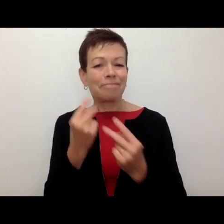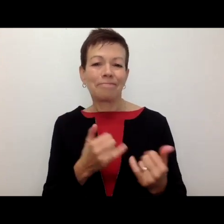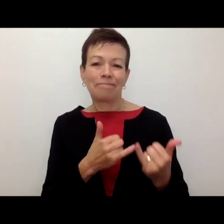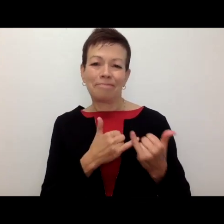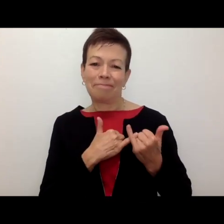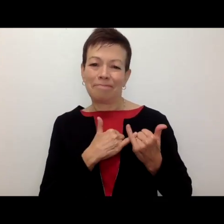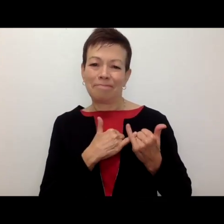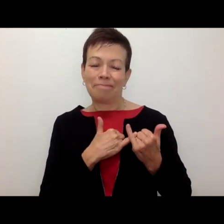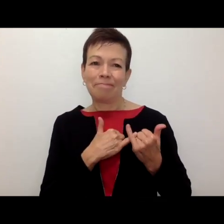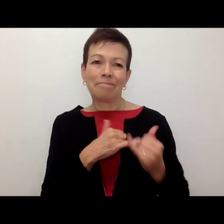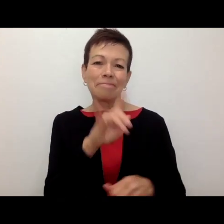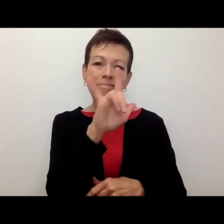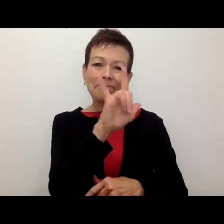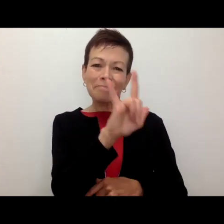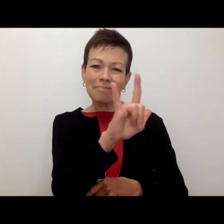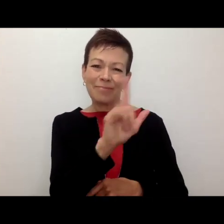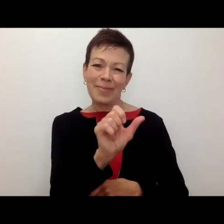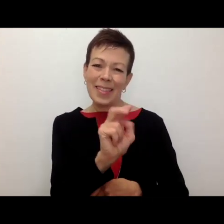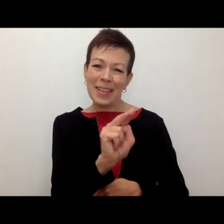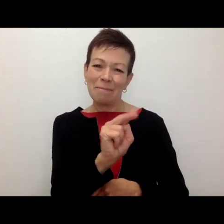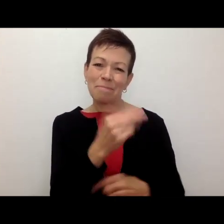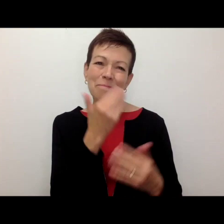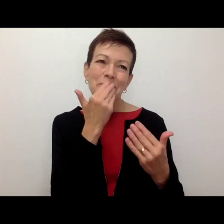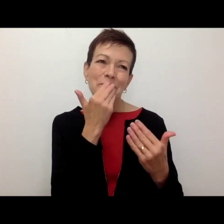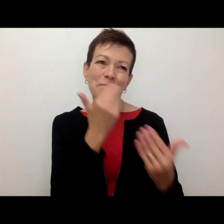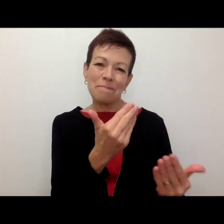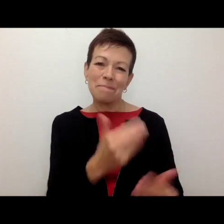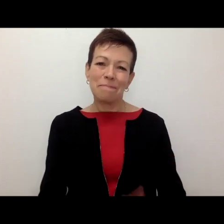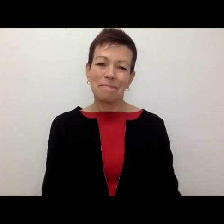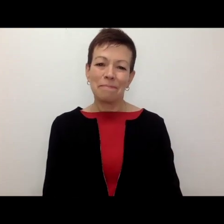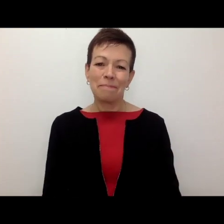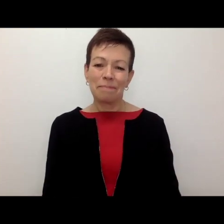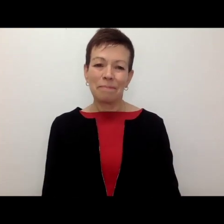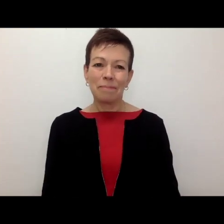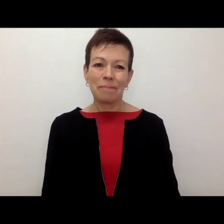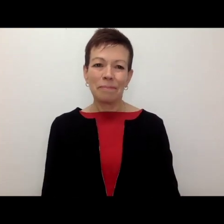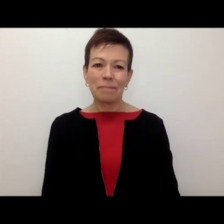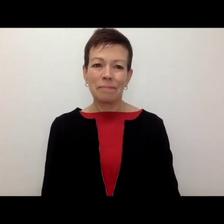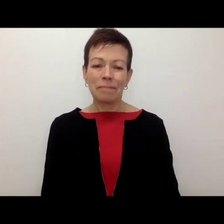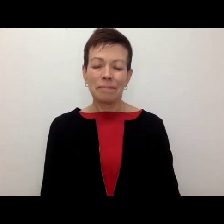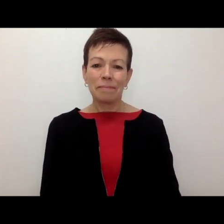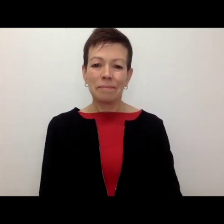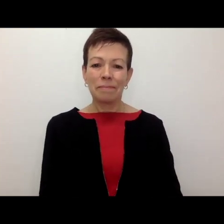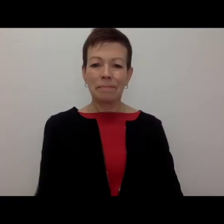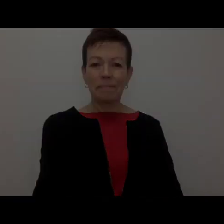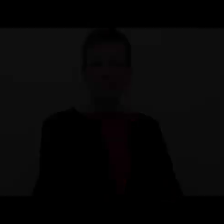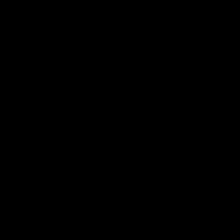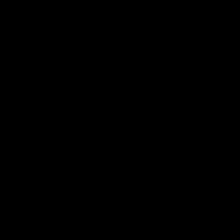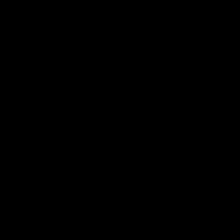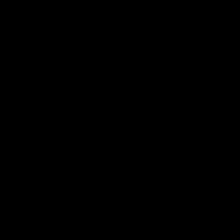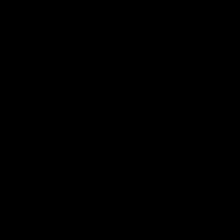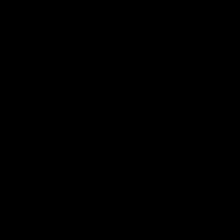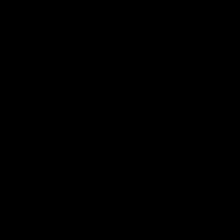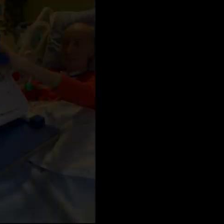Len, my memories of you will be in my heart forever. Thank you. I love you.